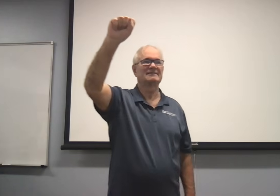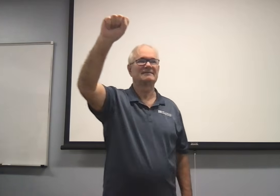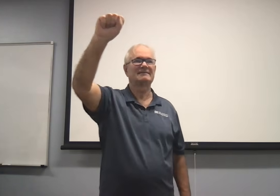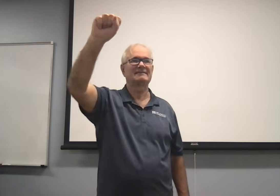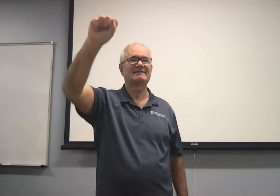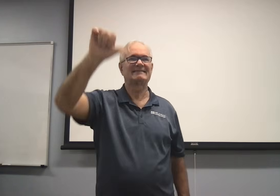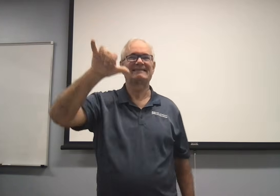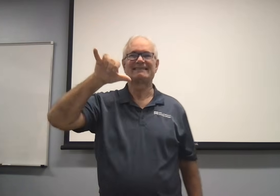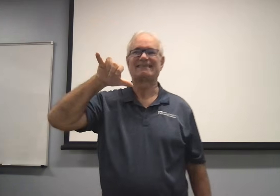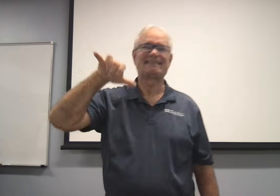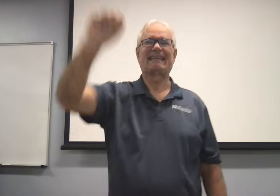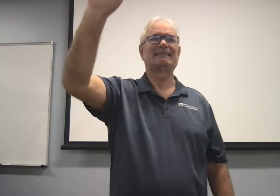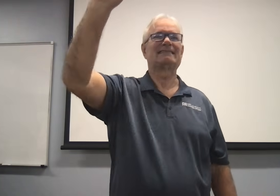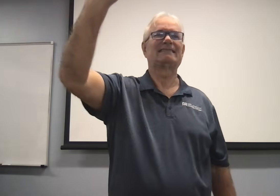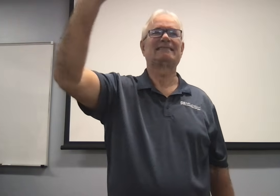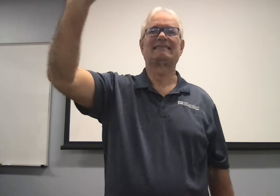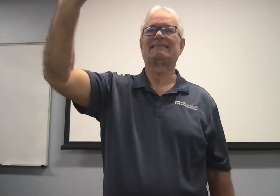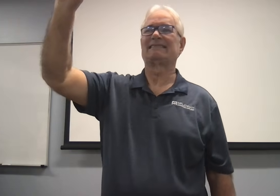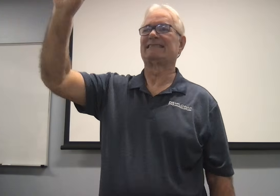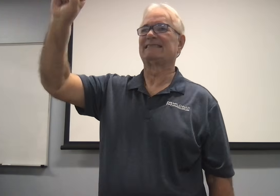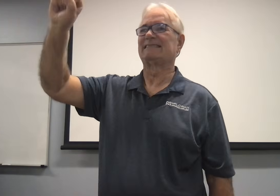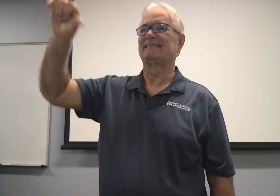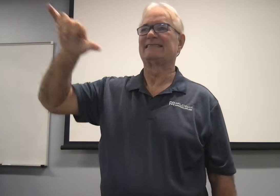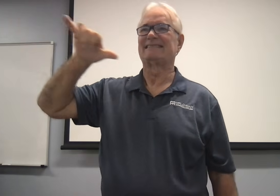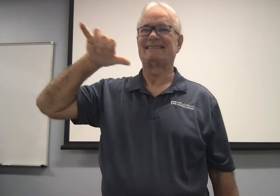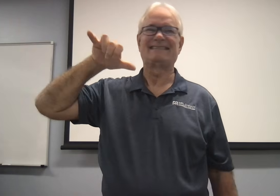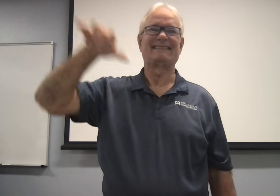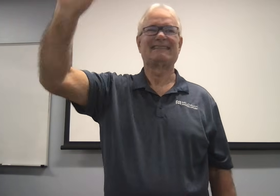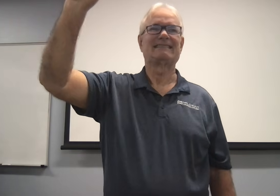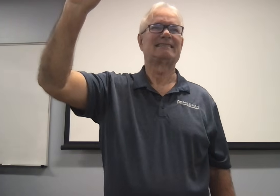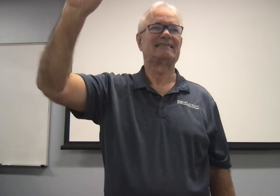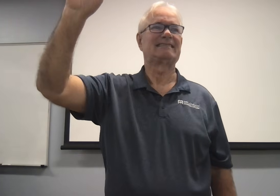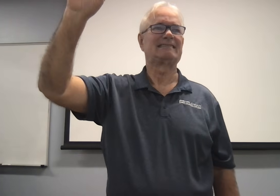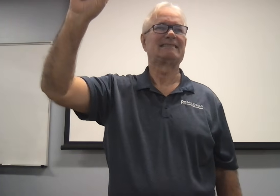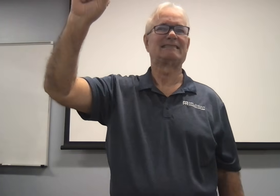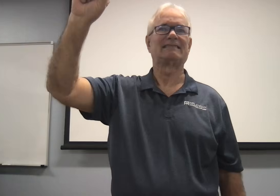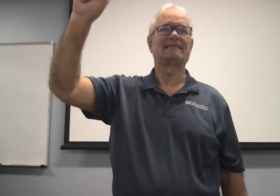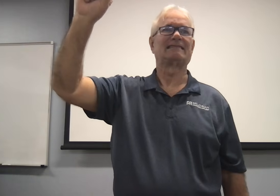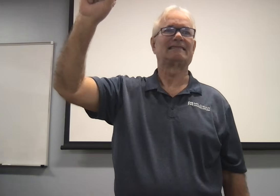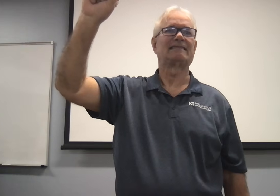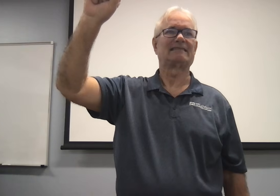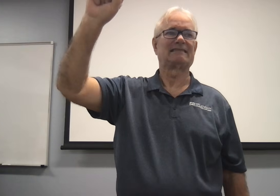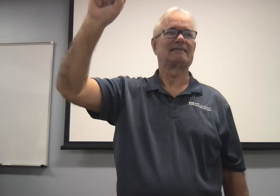Yes, Y-E-S. Yes. Yes, Y-S.